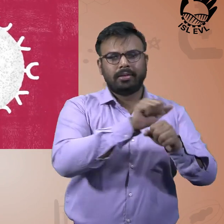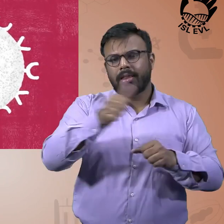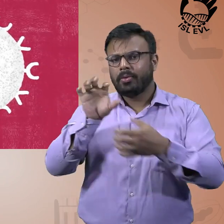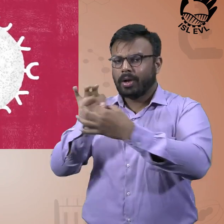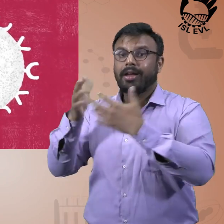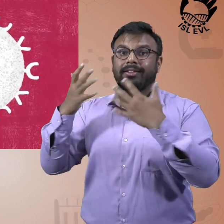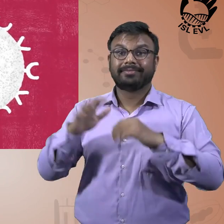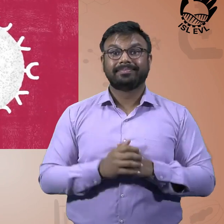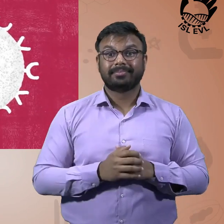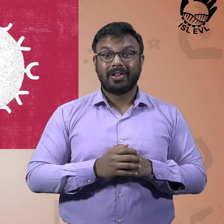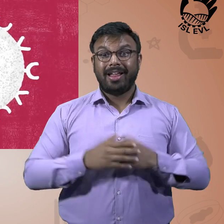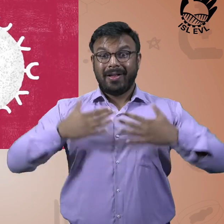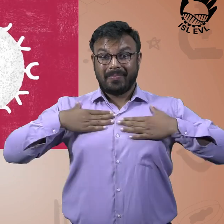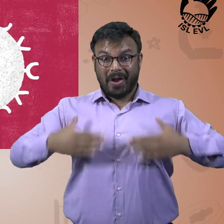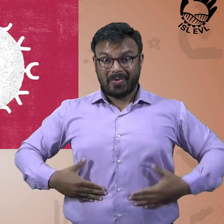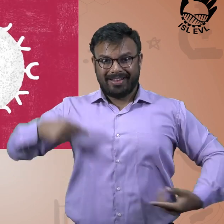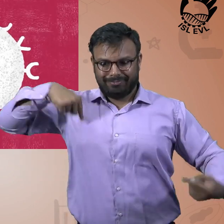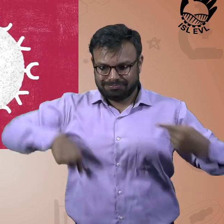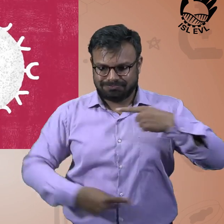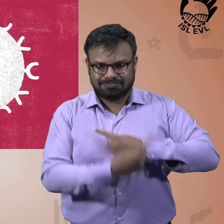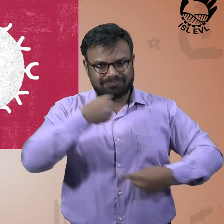cells without attacking them as foreign bodies,